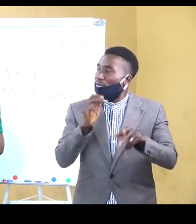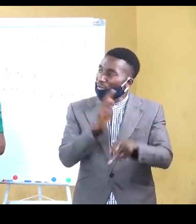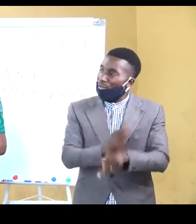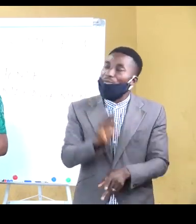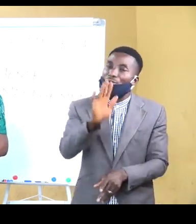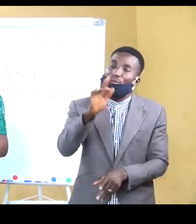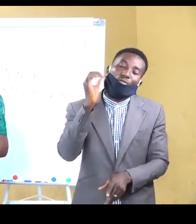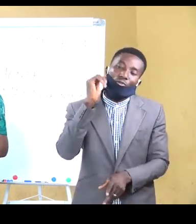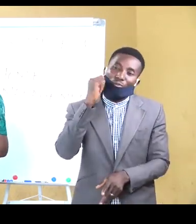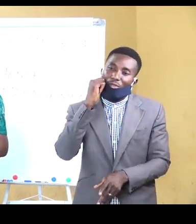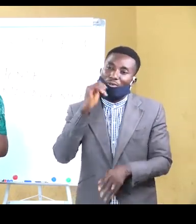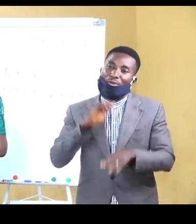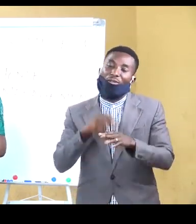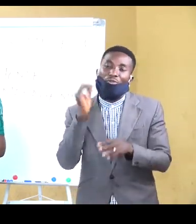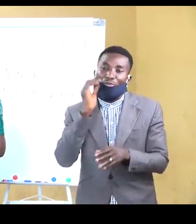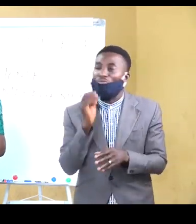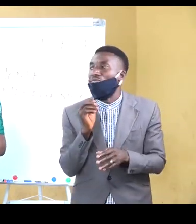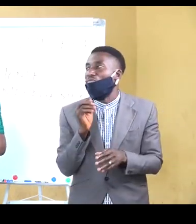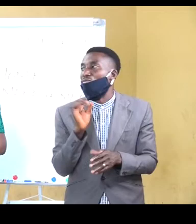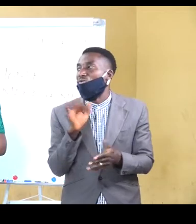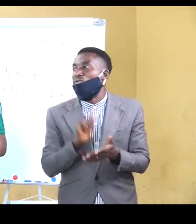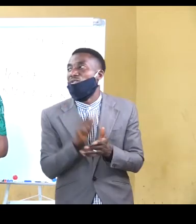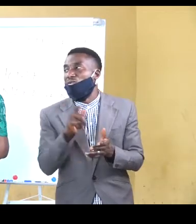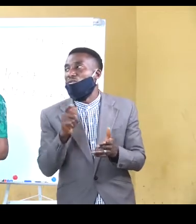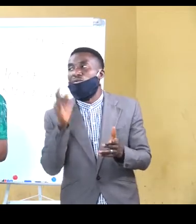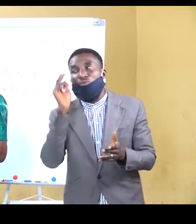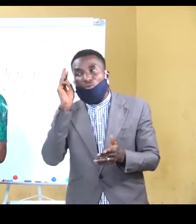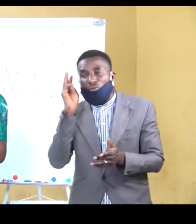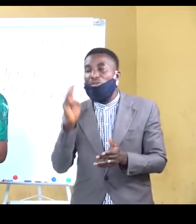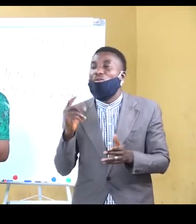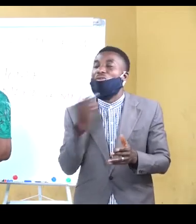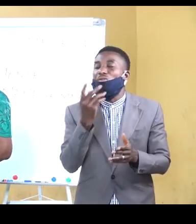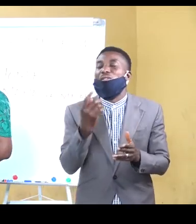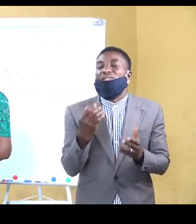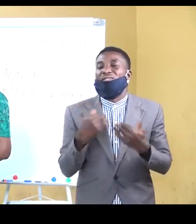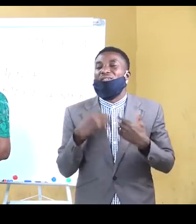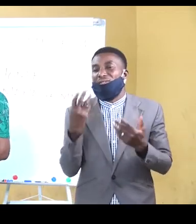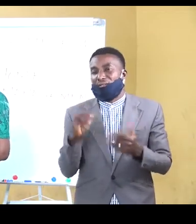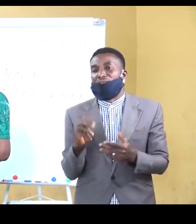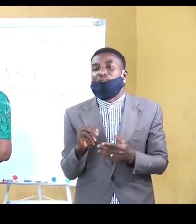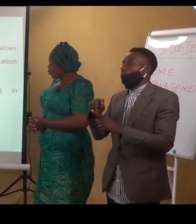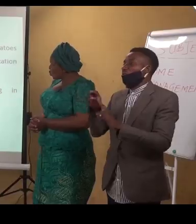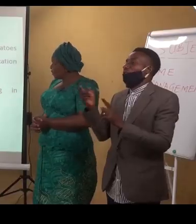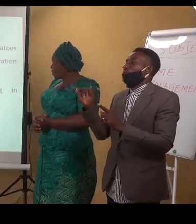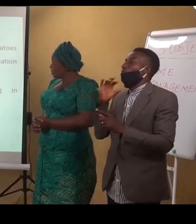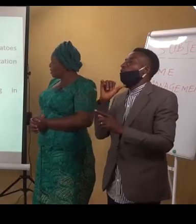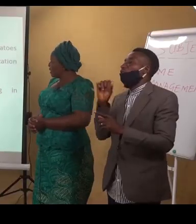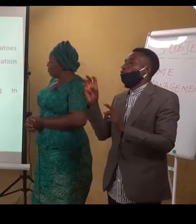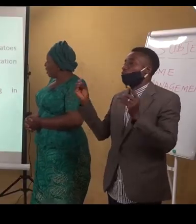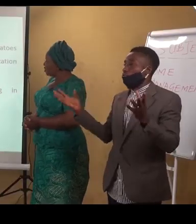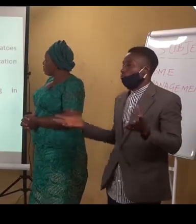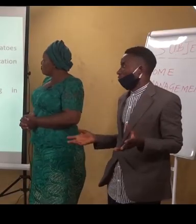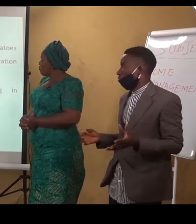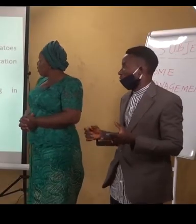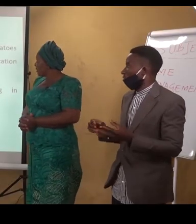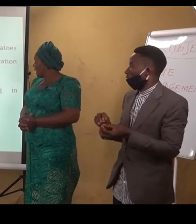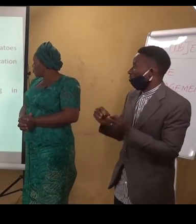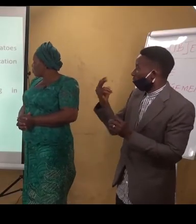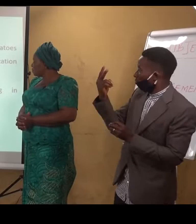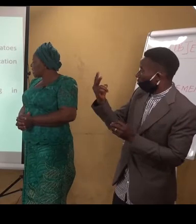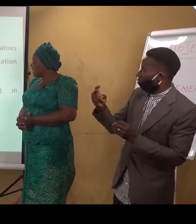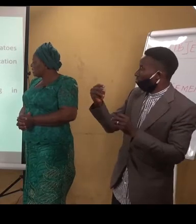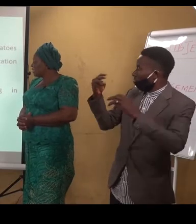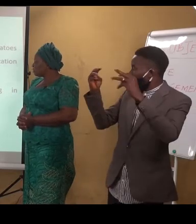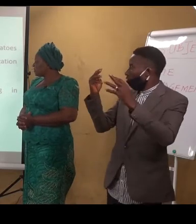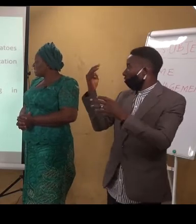at home so that you can have them readily available when they are off season. Number 2 question, mention 4